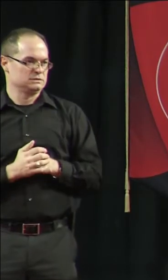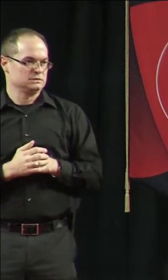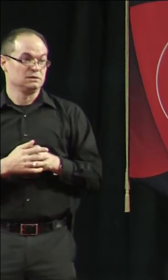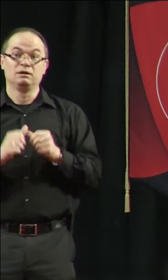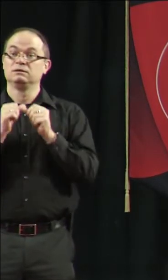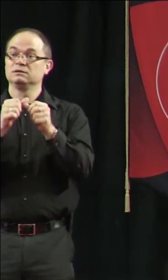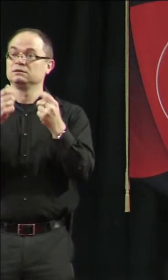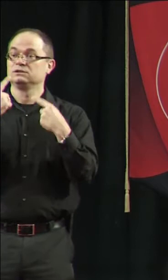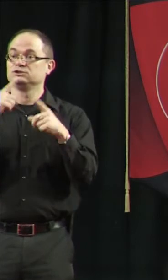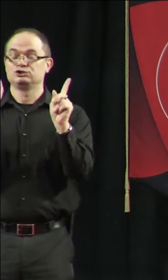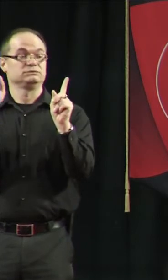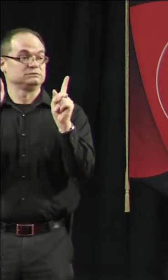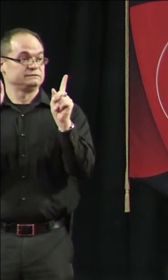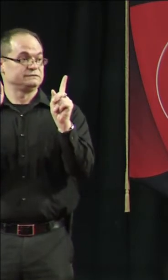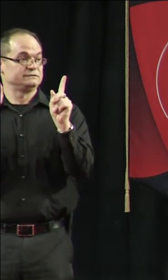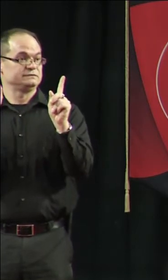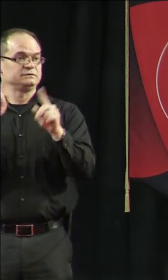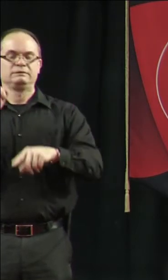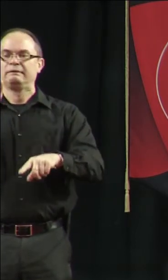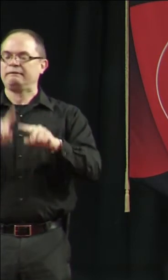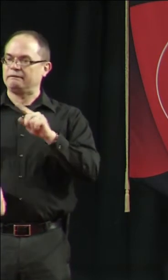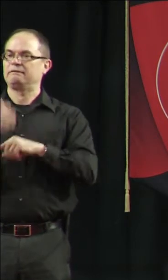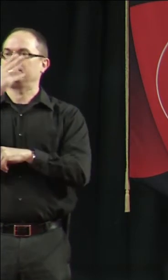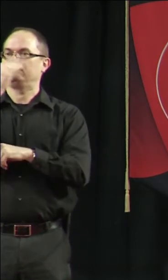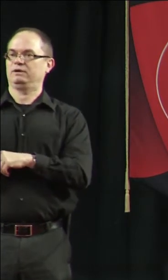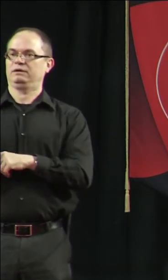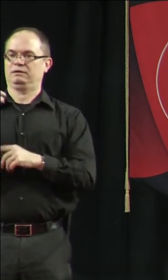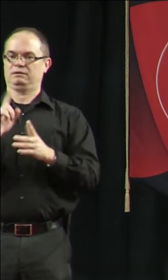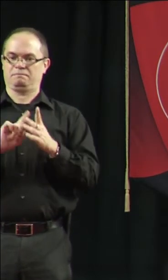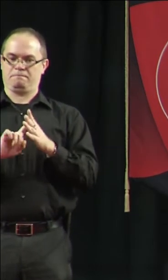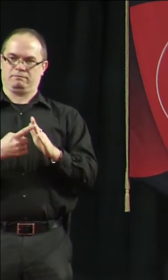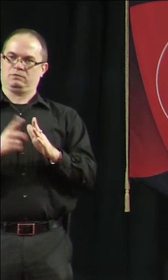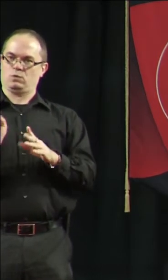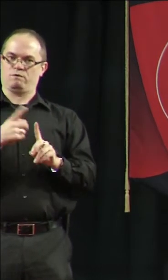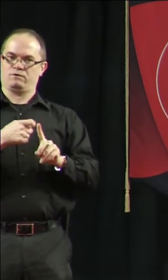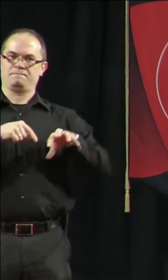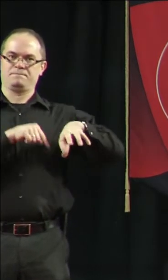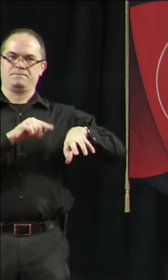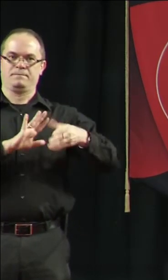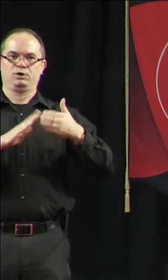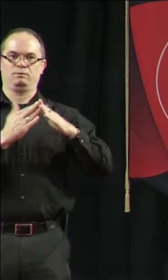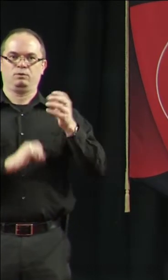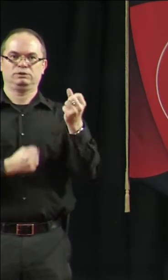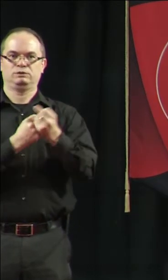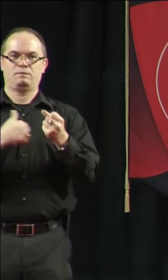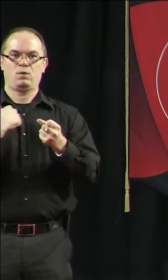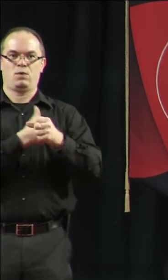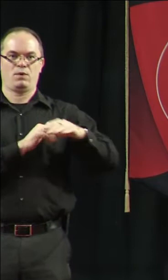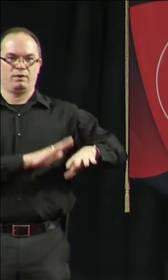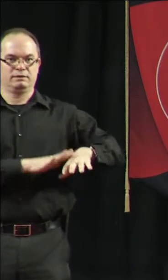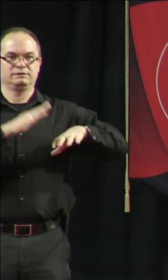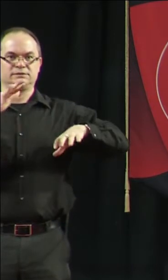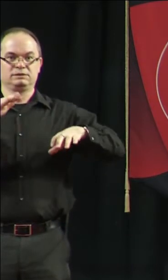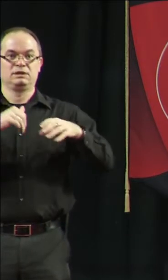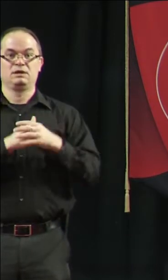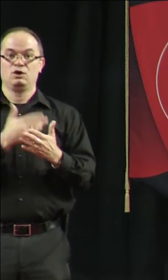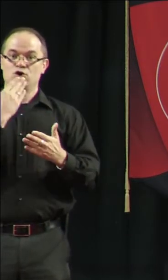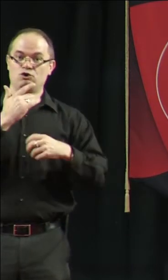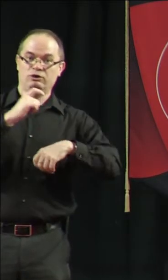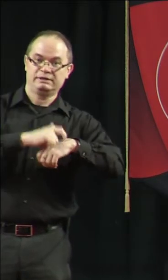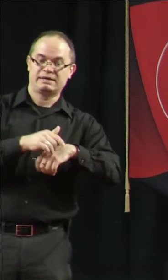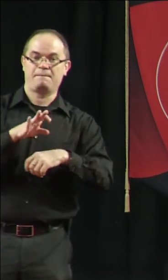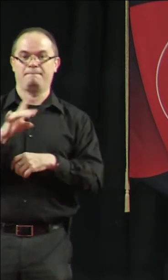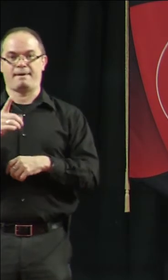our success, we cannot forget where we started and the community that supported us through both the good times and